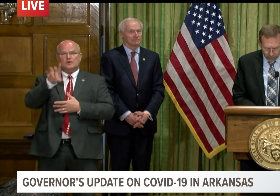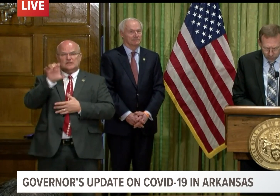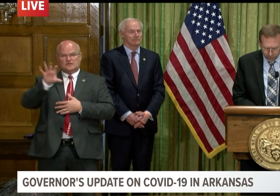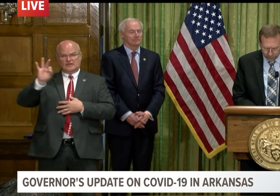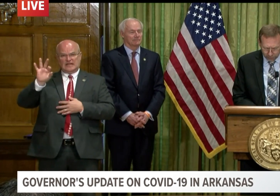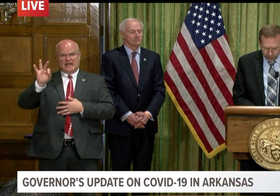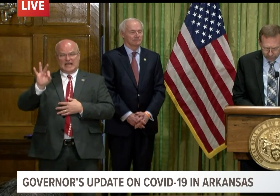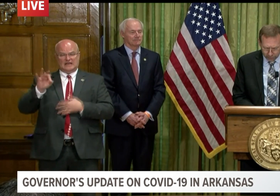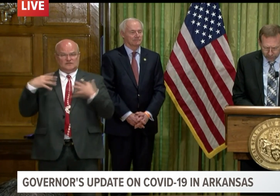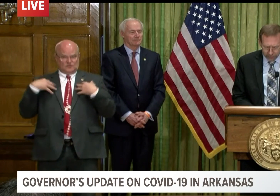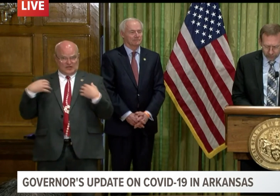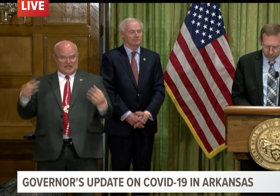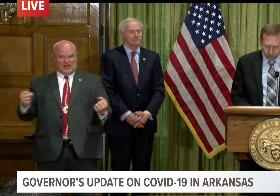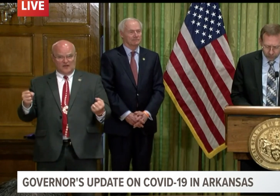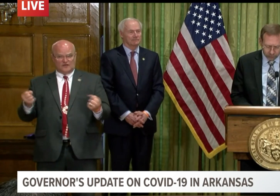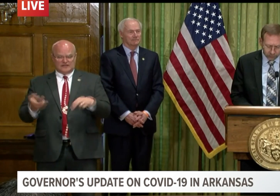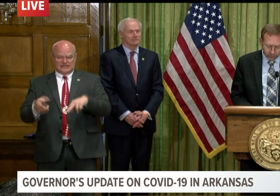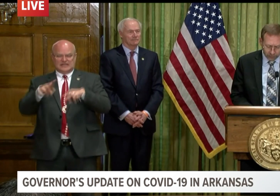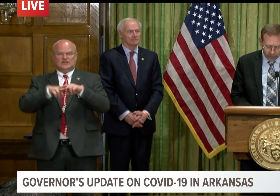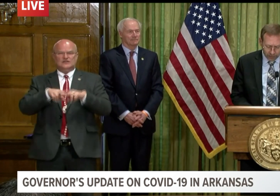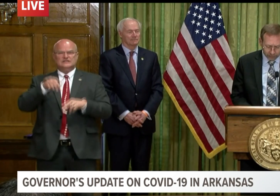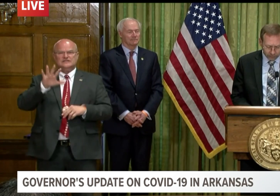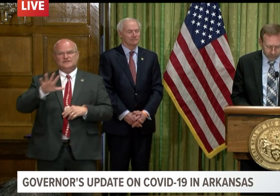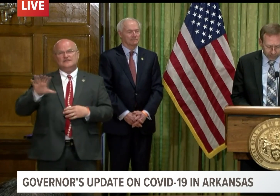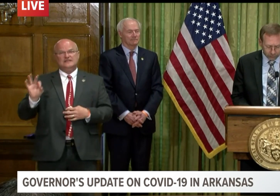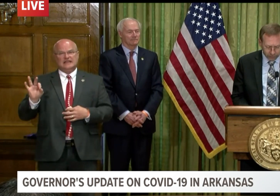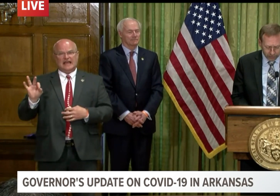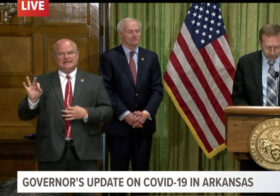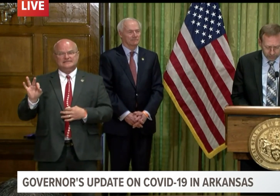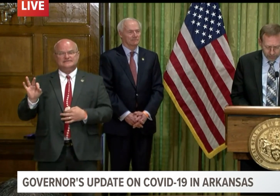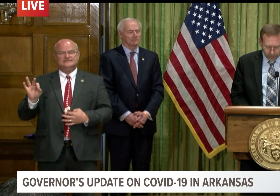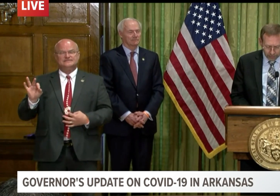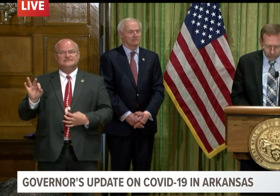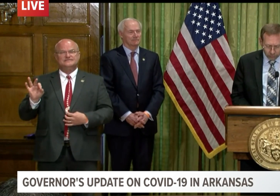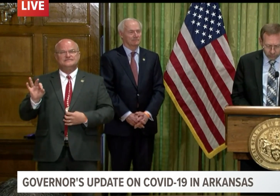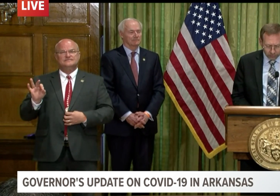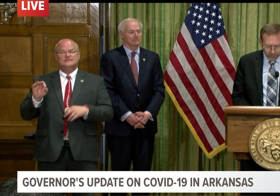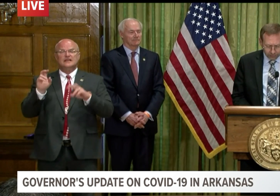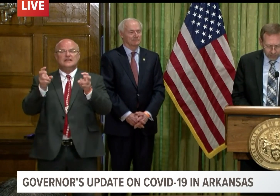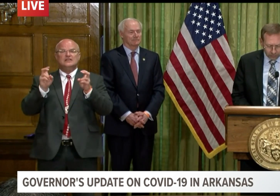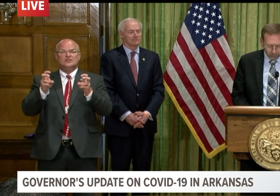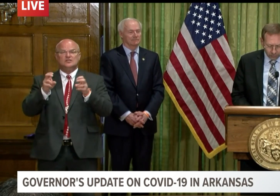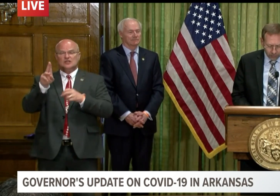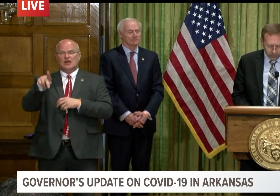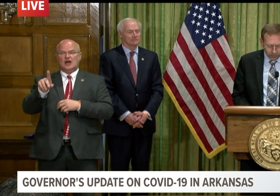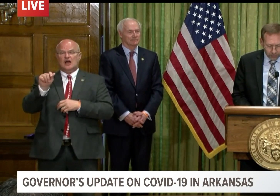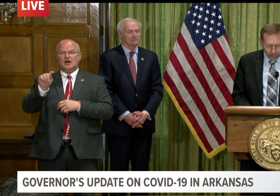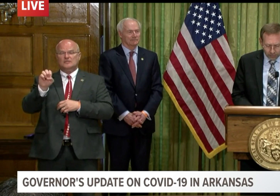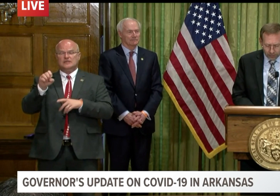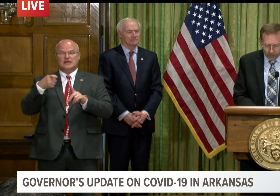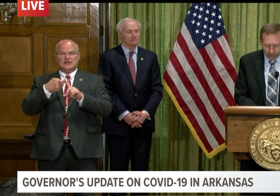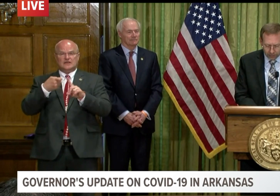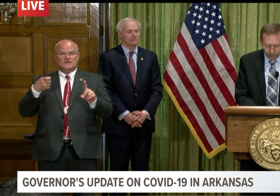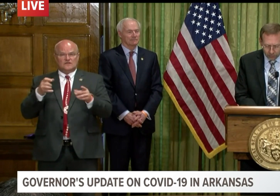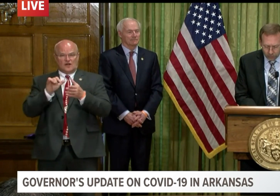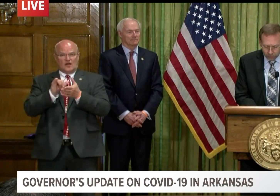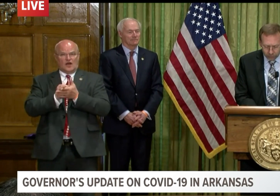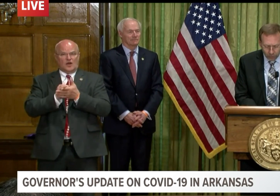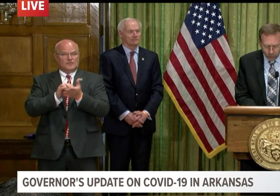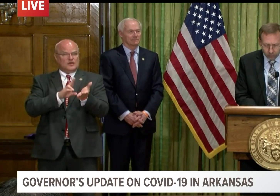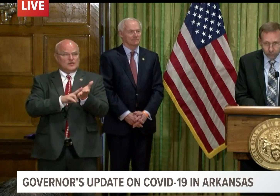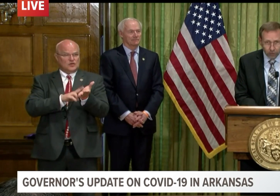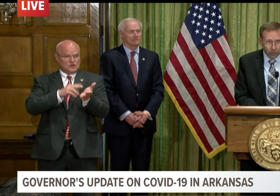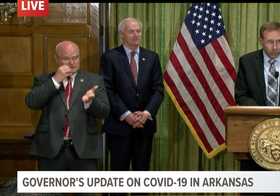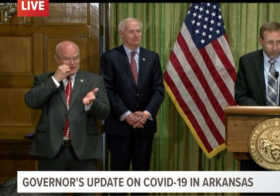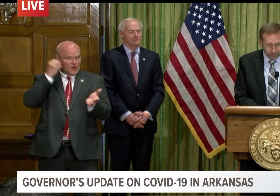2,109 who have recovered, and that's an increase of 59 from yesterday. In terms of updates from the